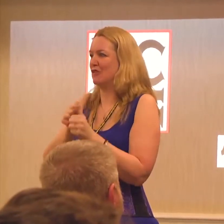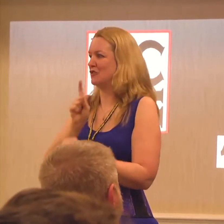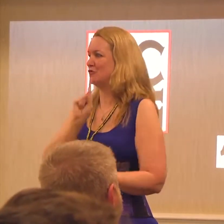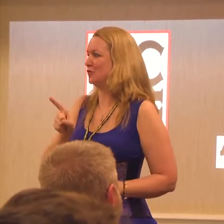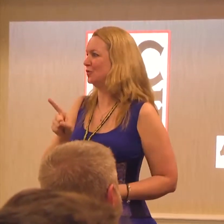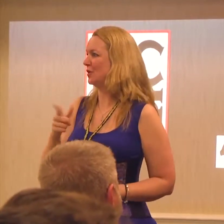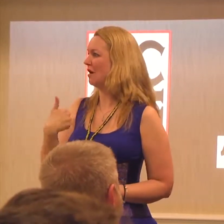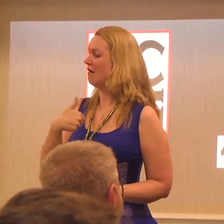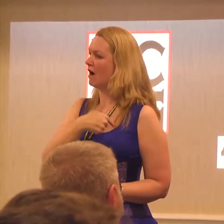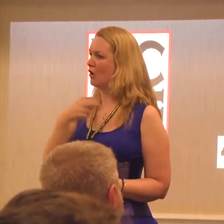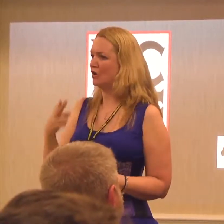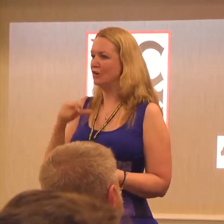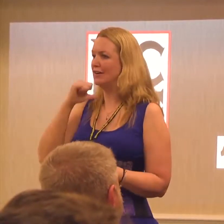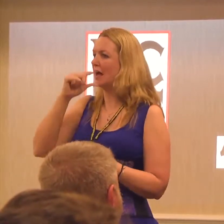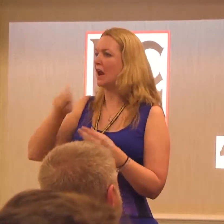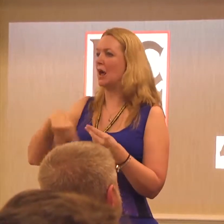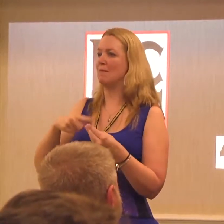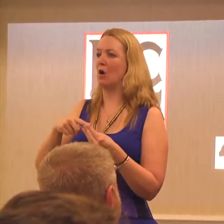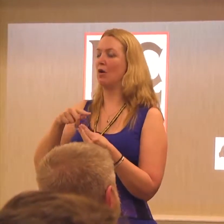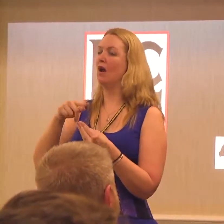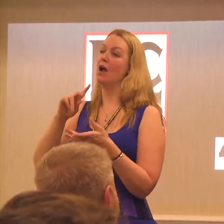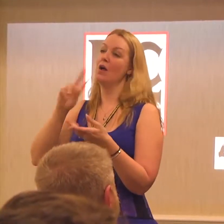Our history is not based on the perfect novel.